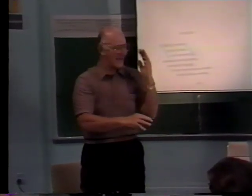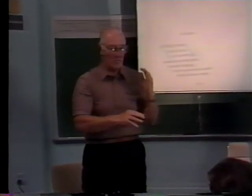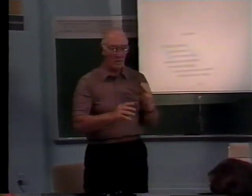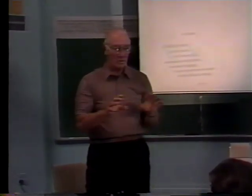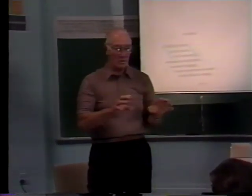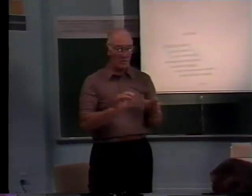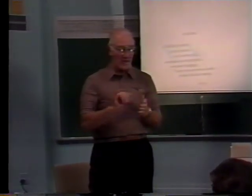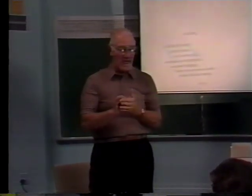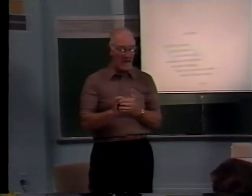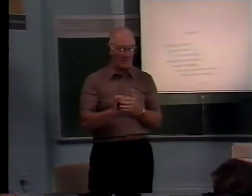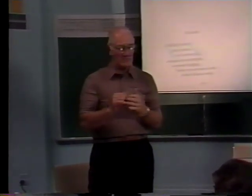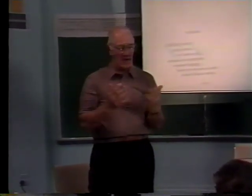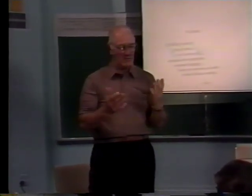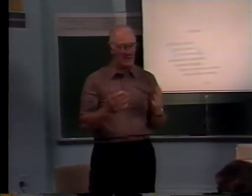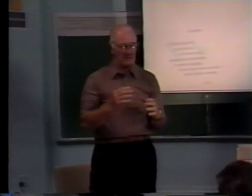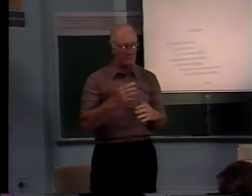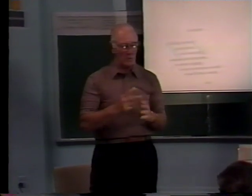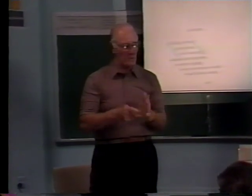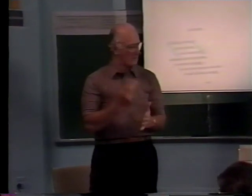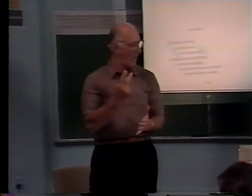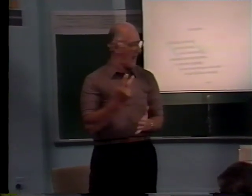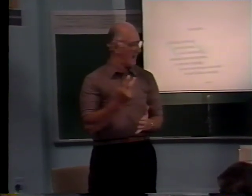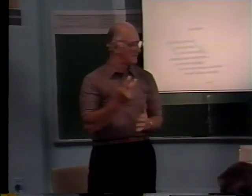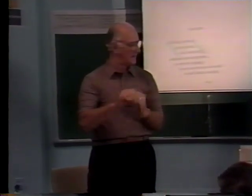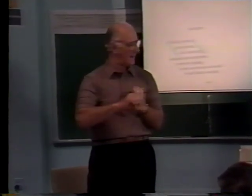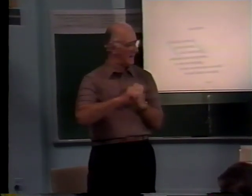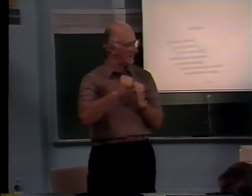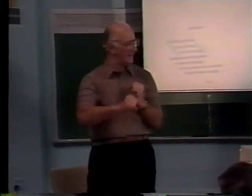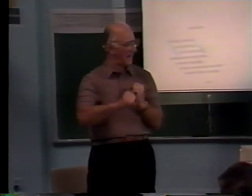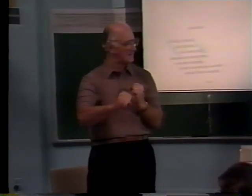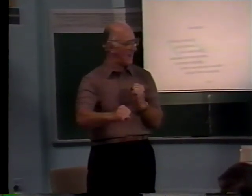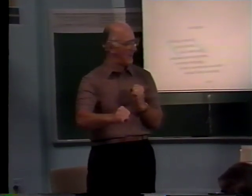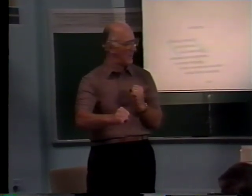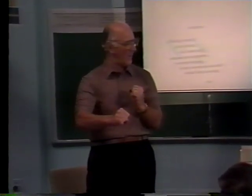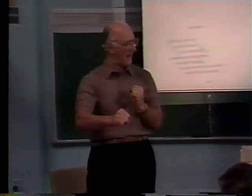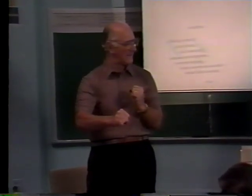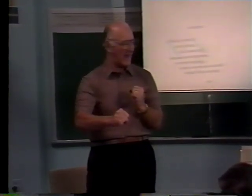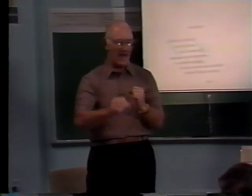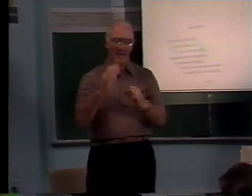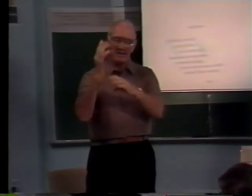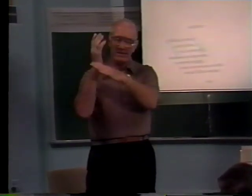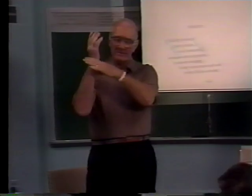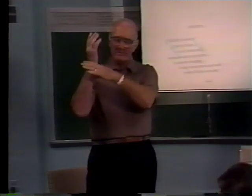When you do that, maybe do it twice. Extenuate that.